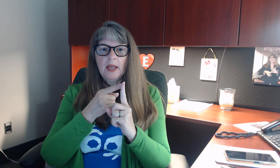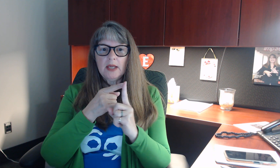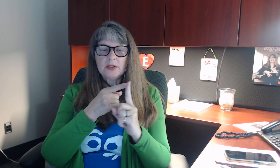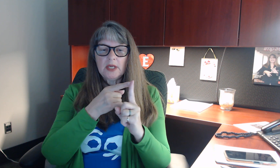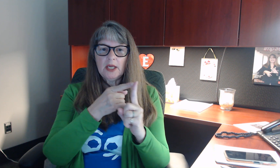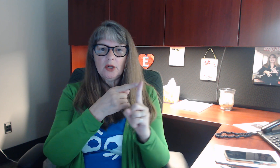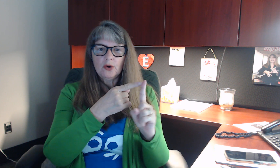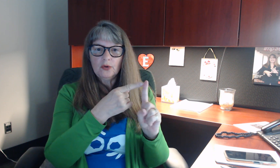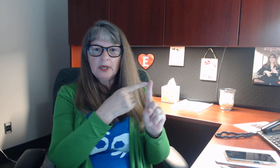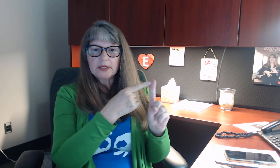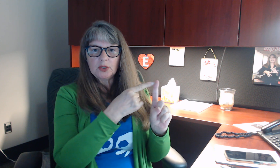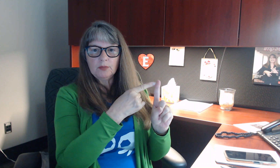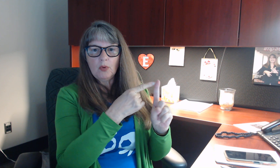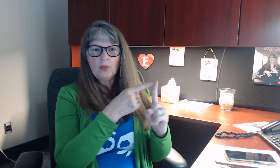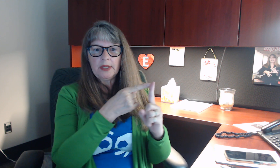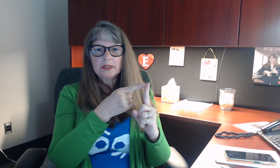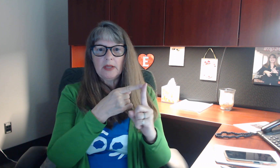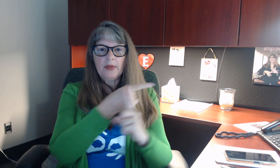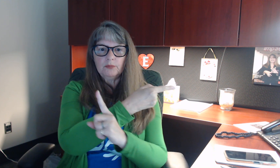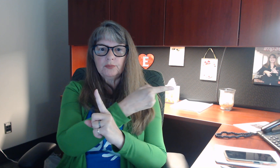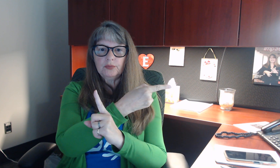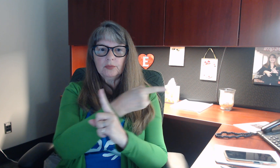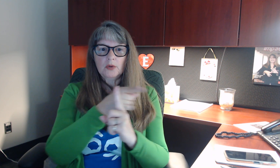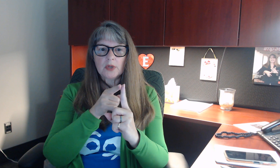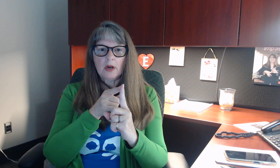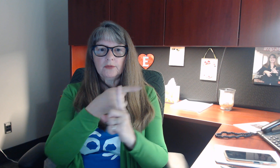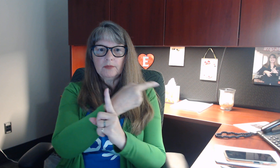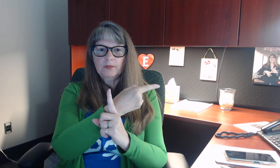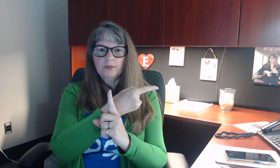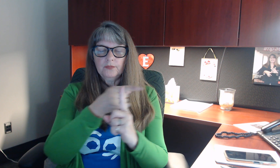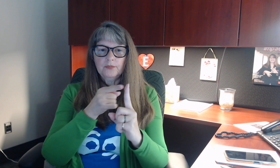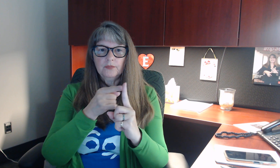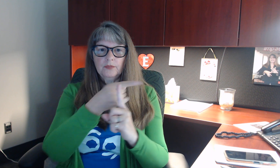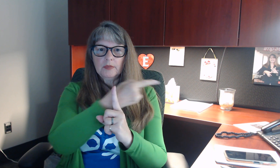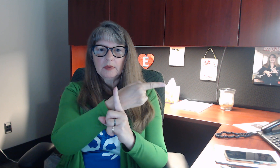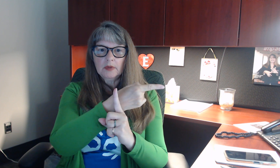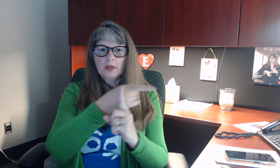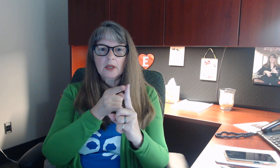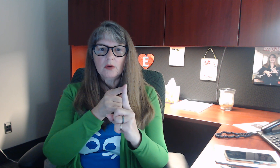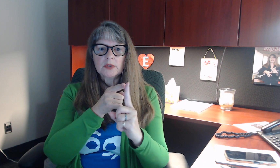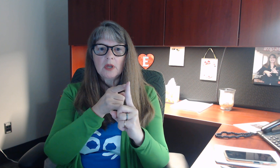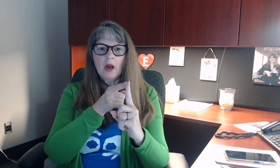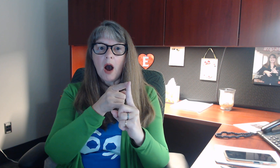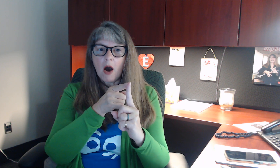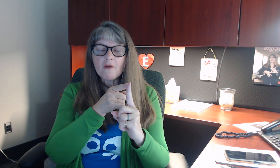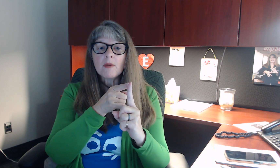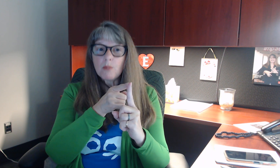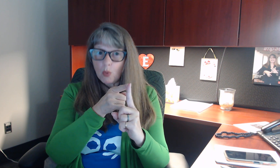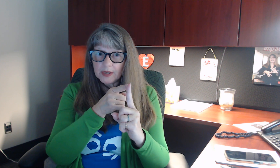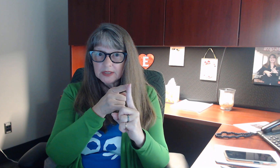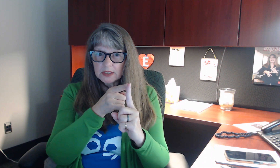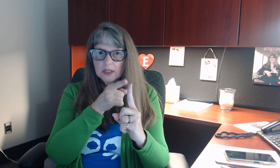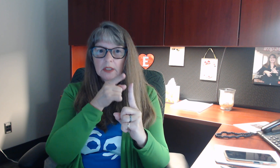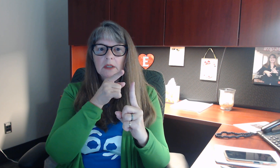It's here, it's at your point, and then it goes off. It goes off point. Here's